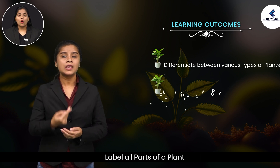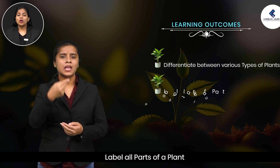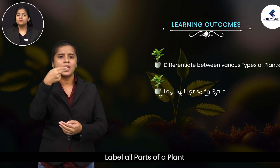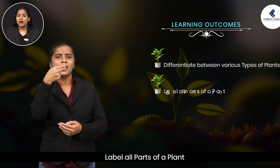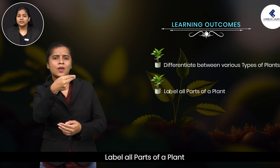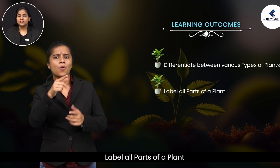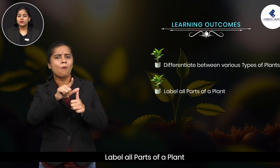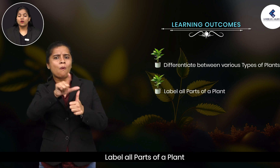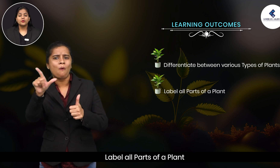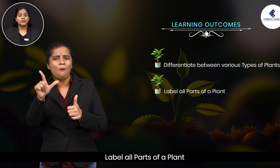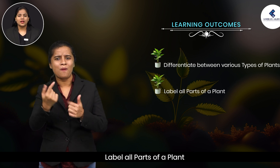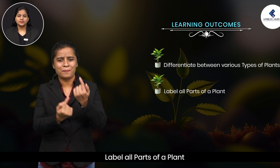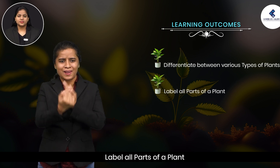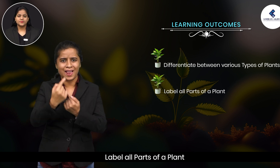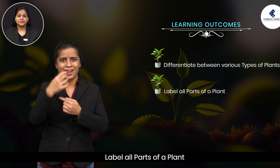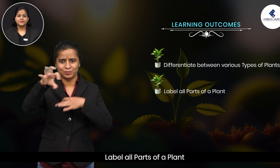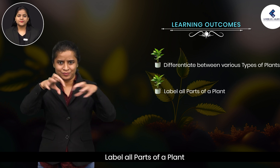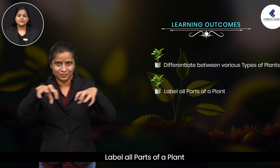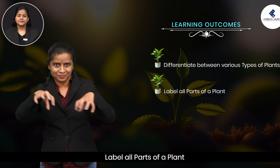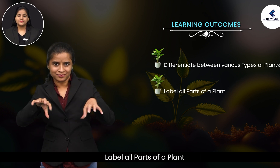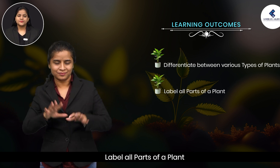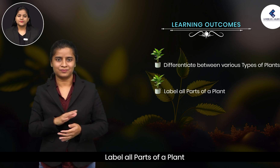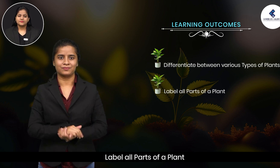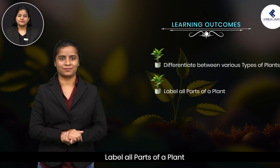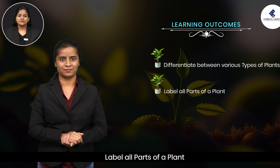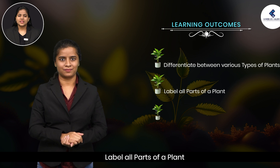Label all parts of a plant.